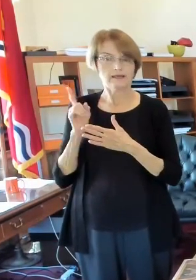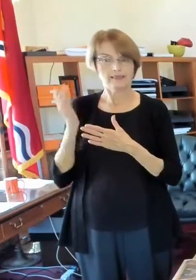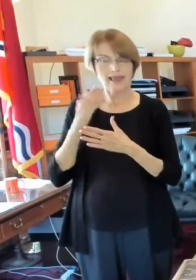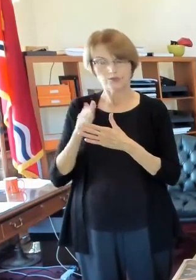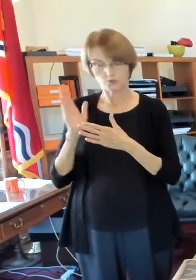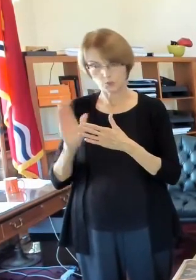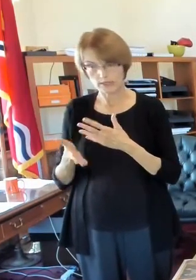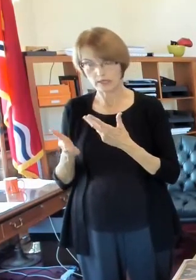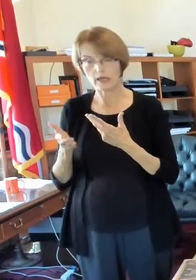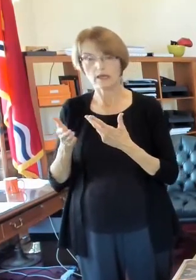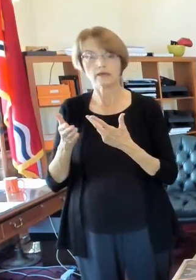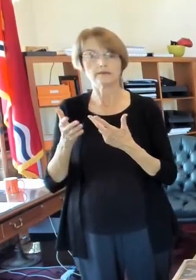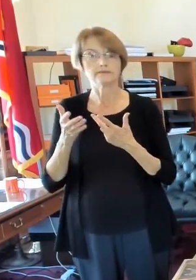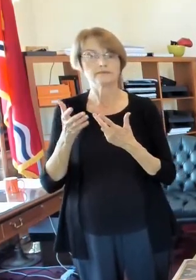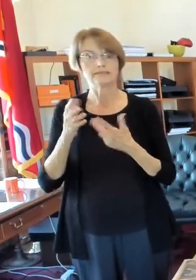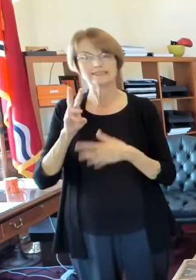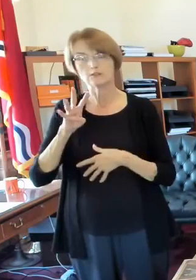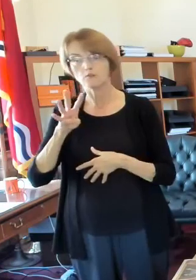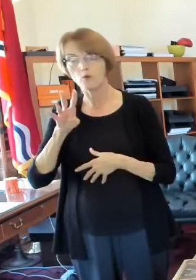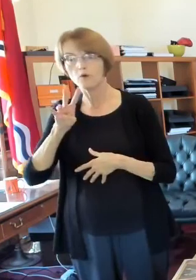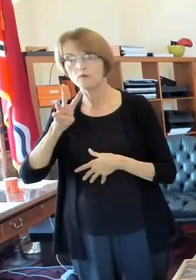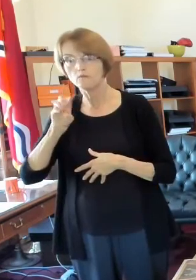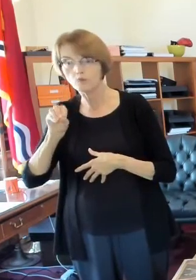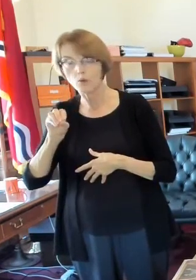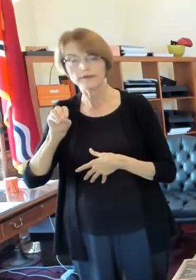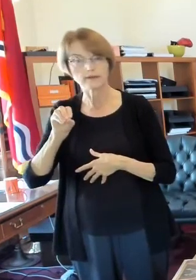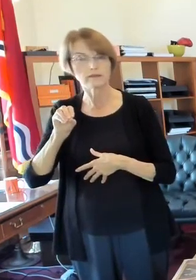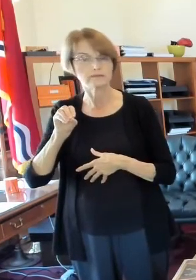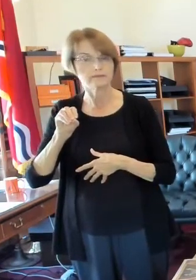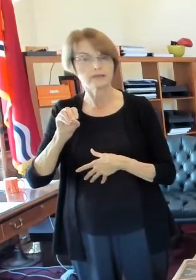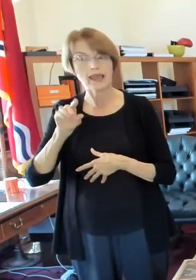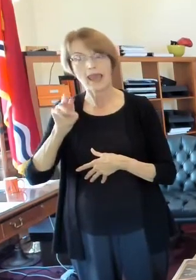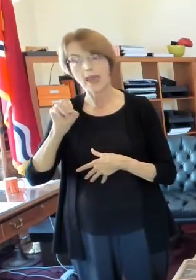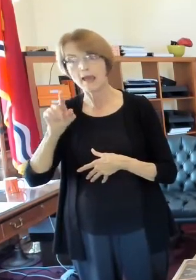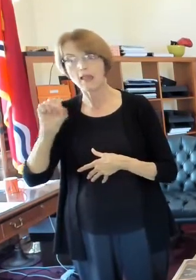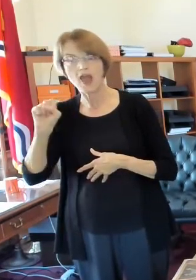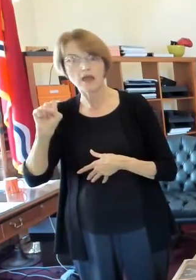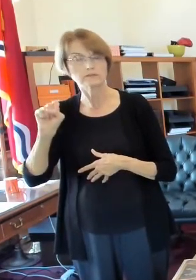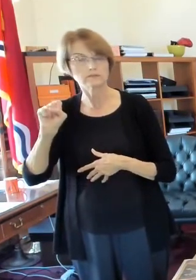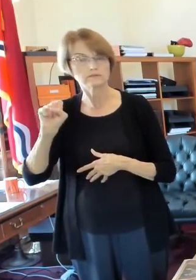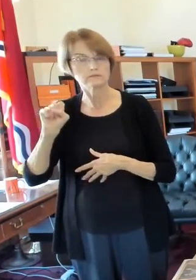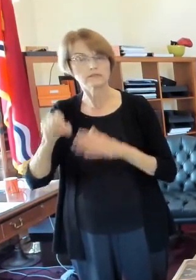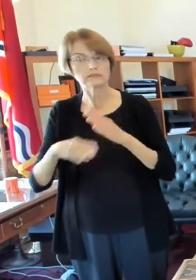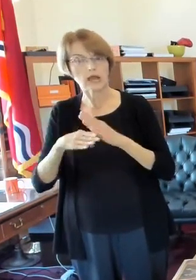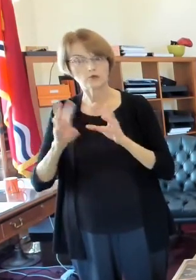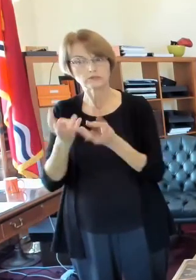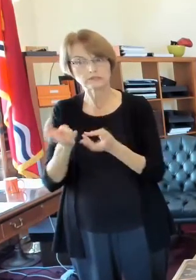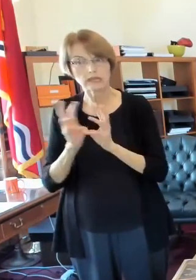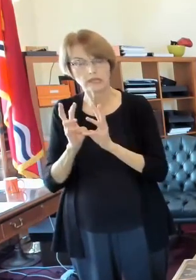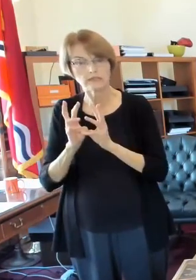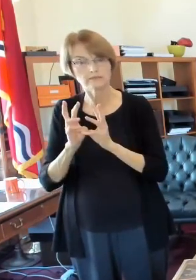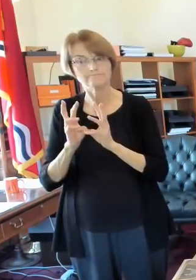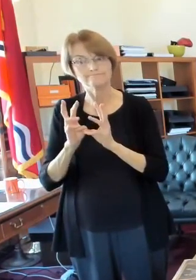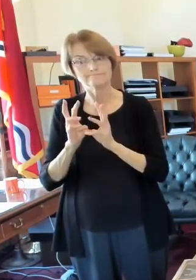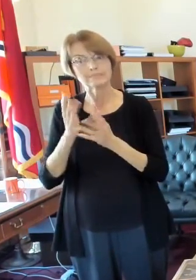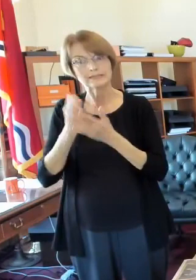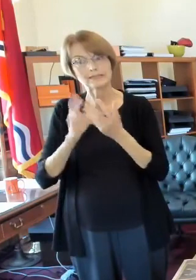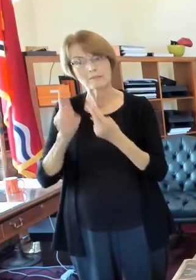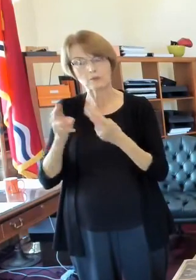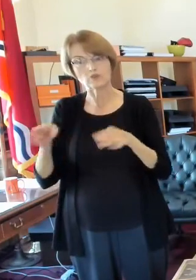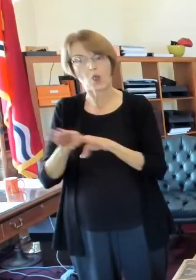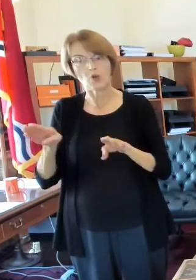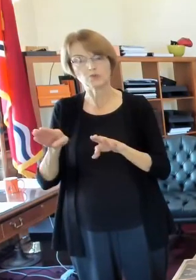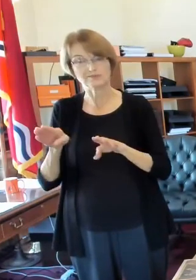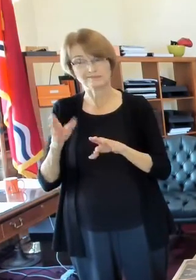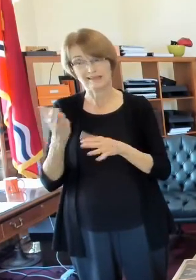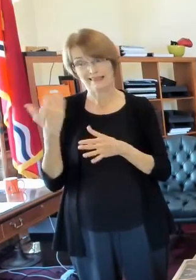over 6440. Oh, yeah. Are there any additional closures planned? That was sort of inconvenient. It was